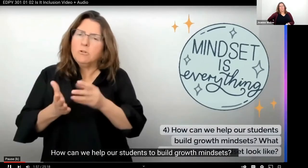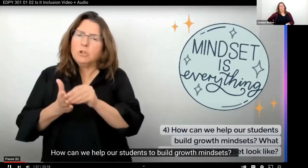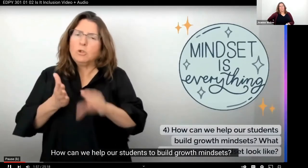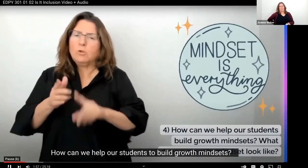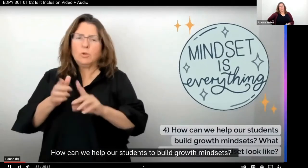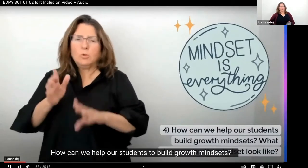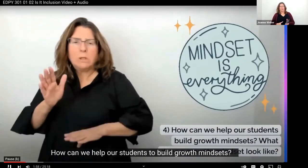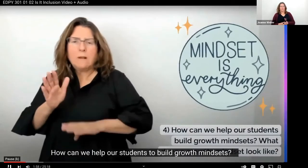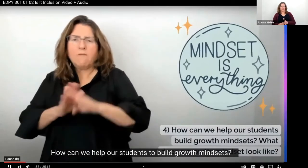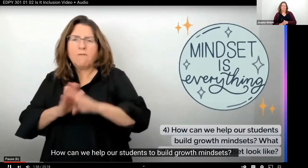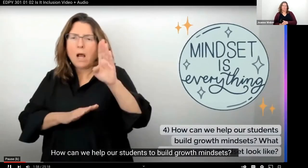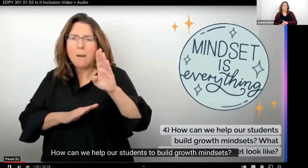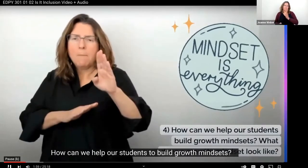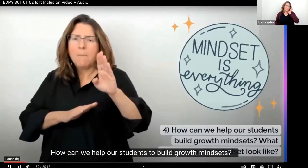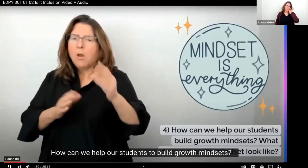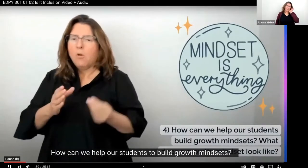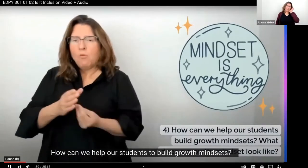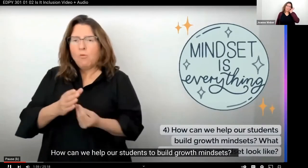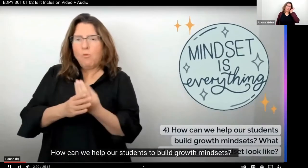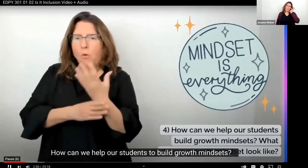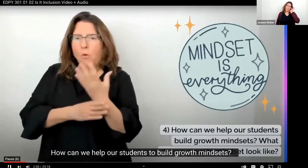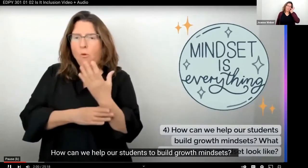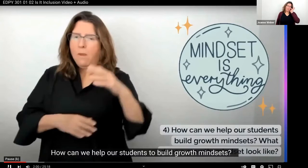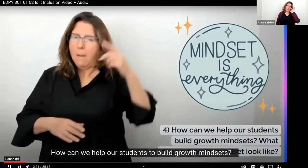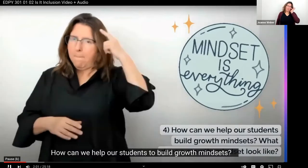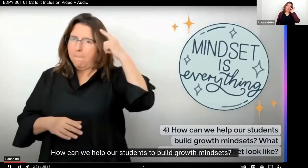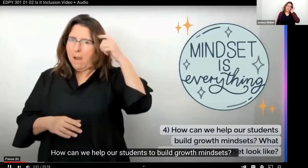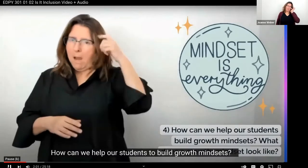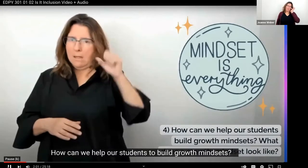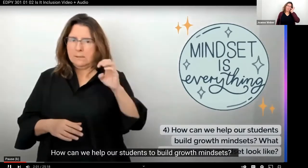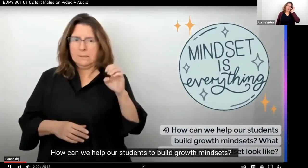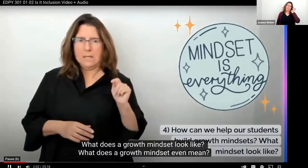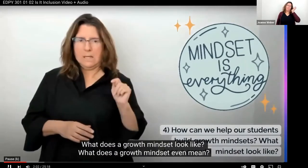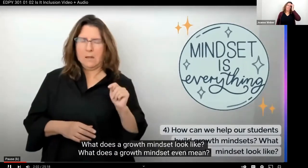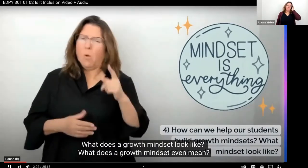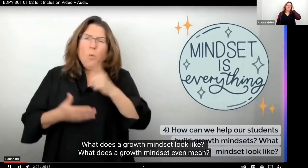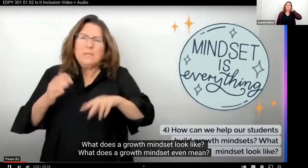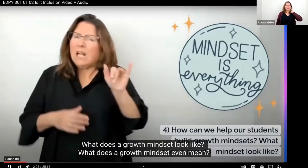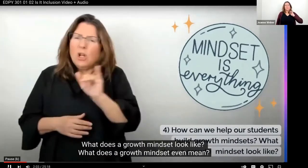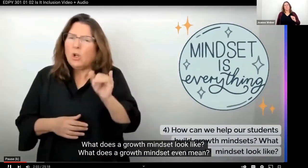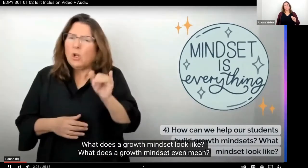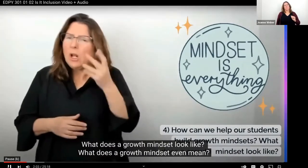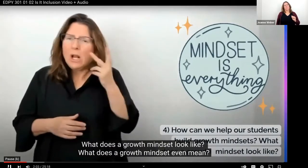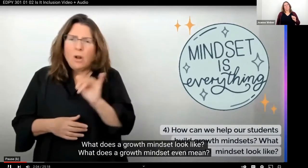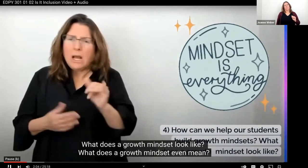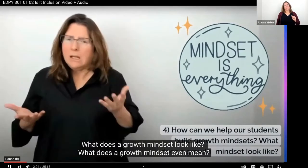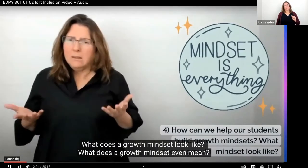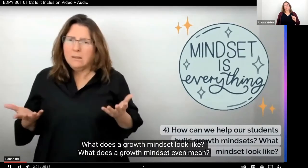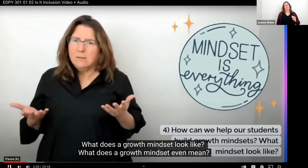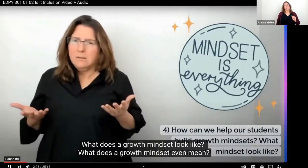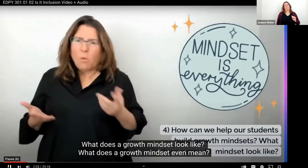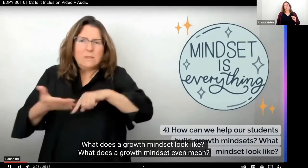how can we help our students to build growth mindsets? What does a growth mindset look